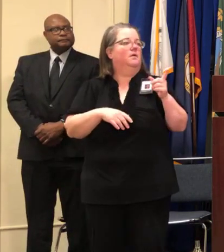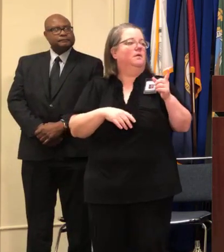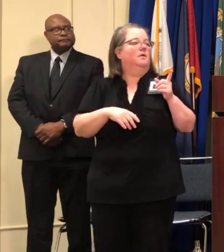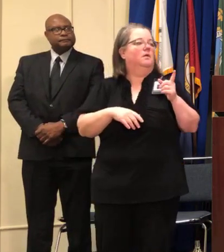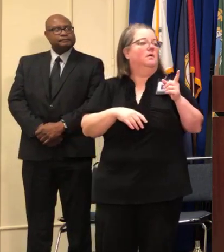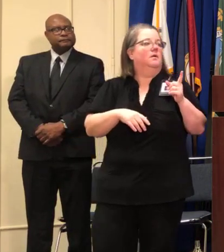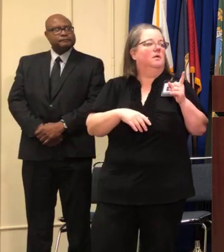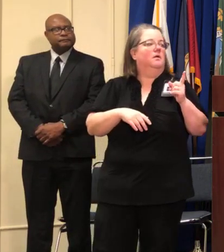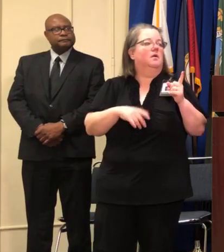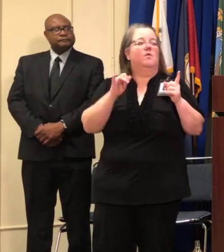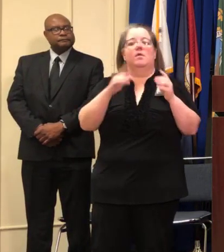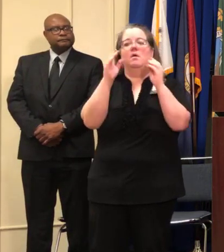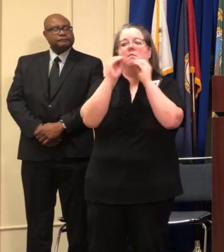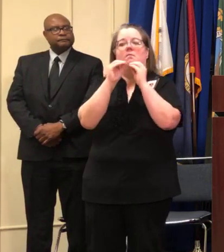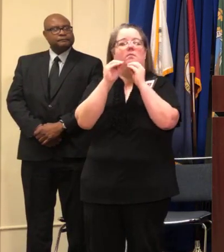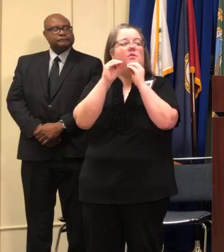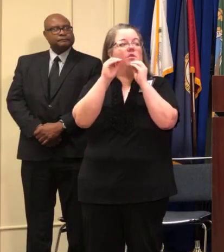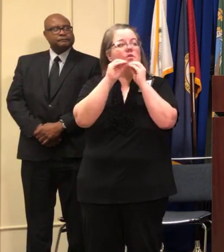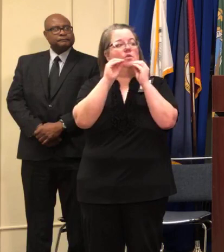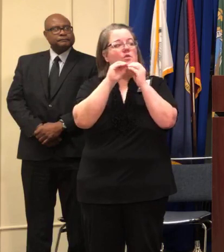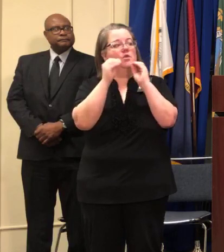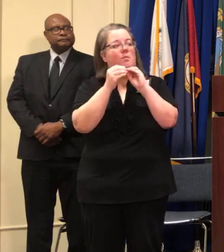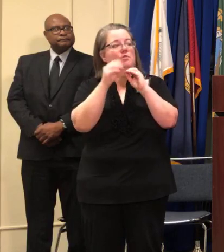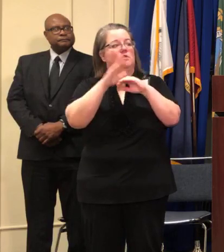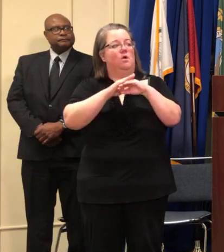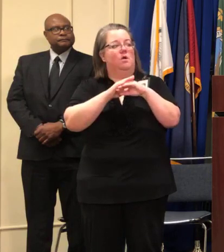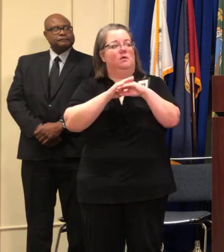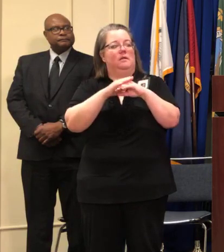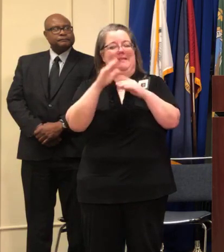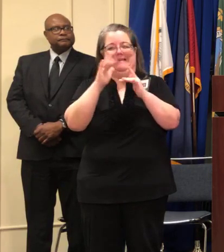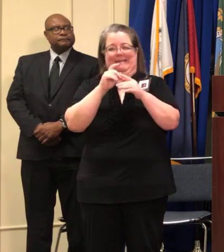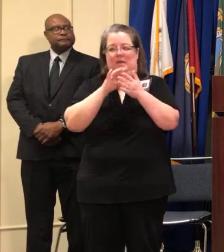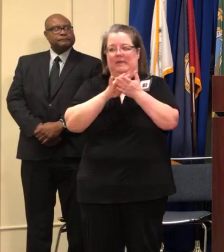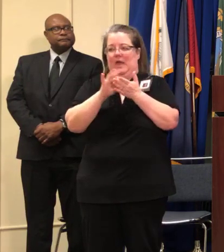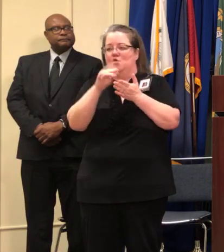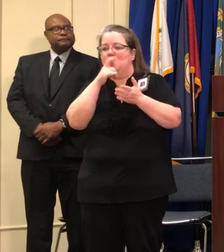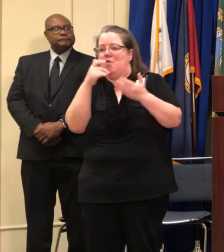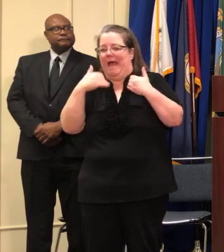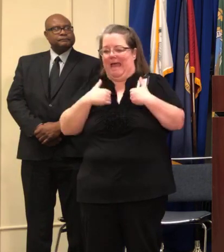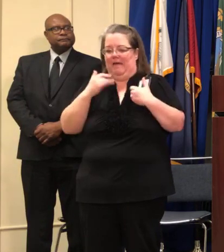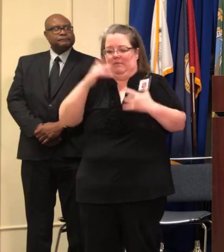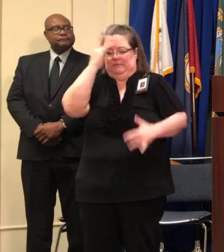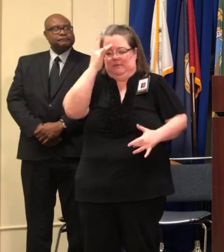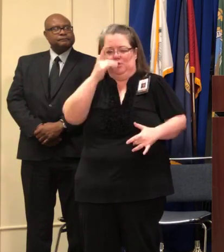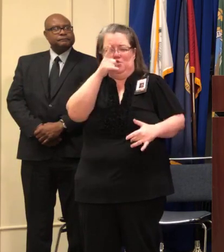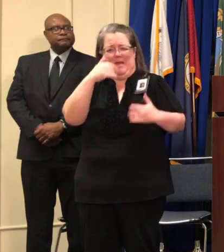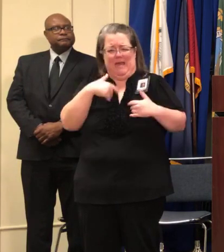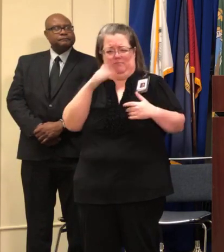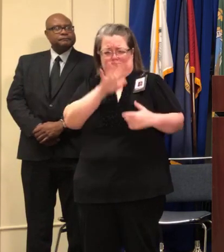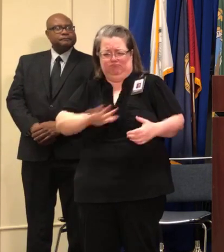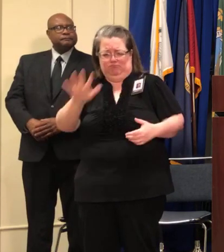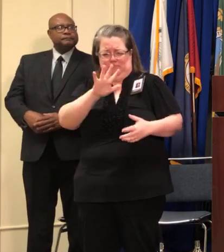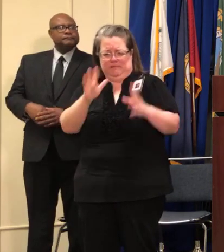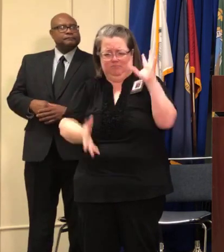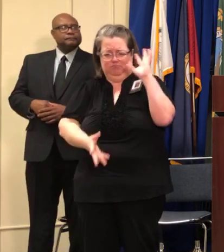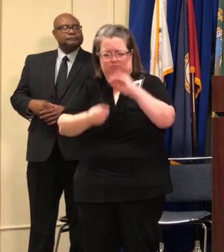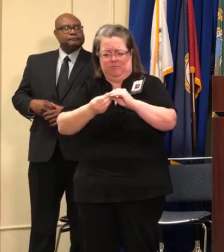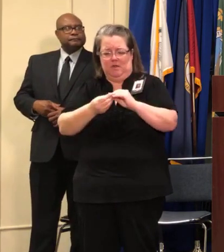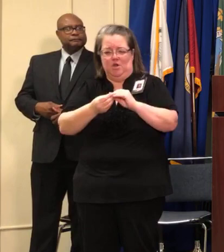With the better numbers on the demographics, are you closer to a ballpark number on the total number of people